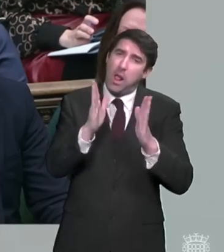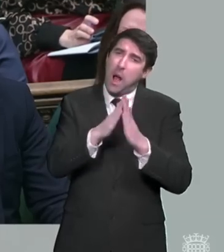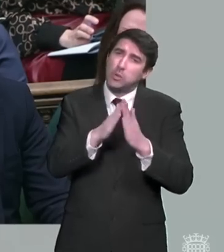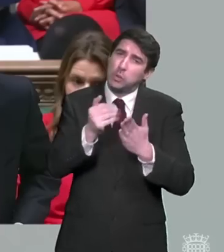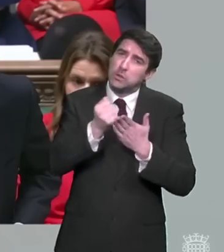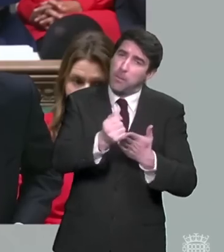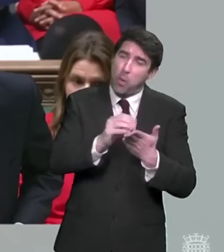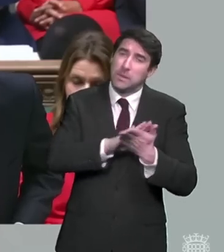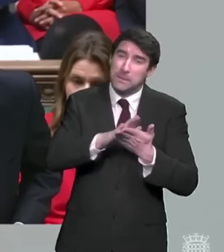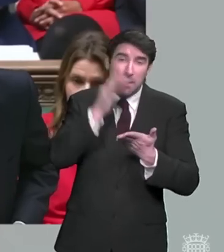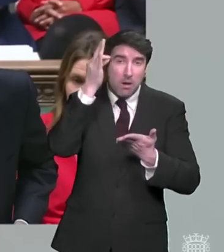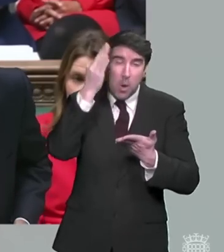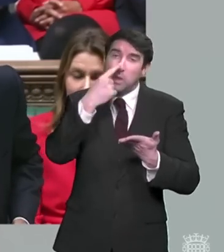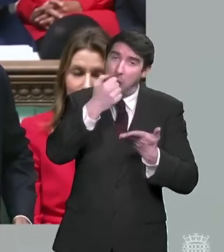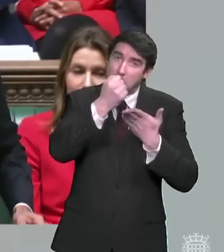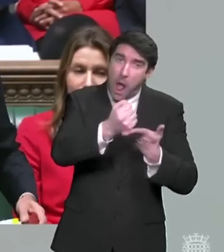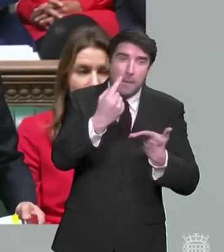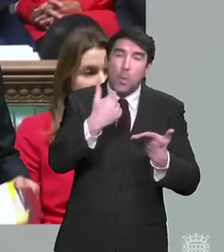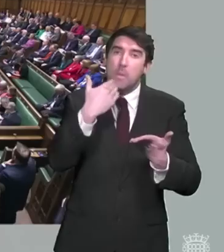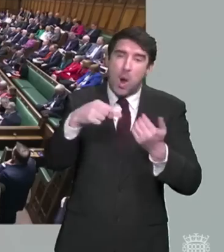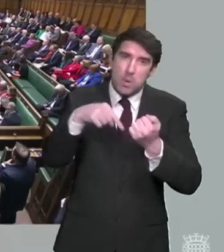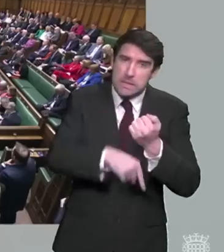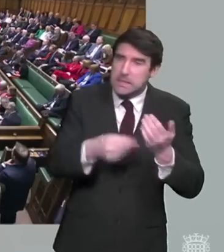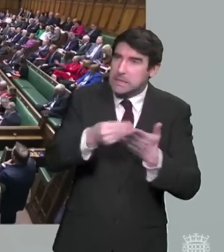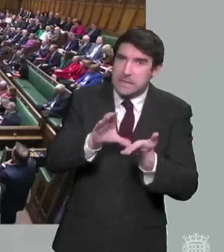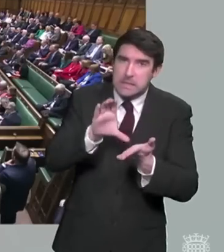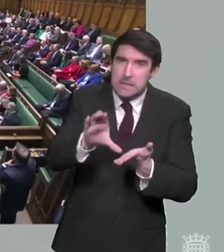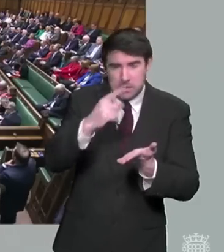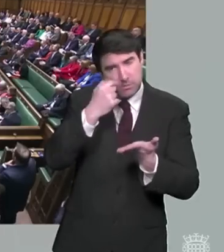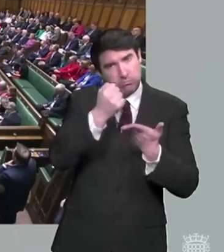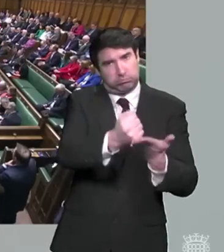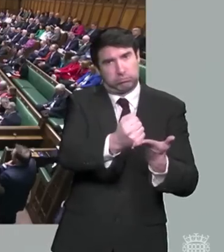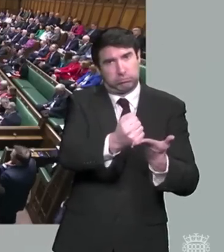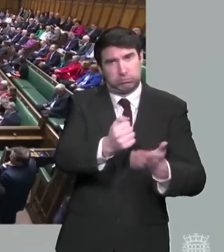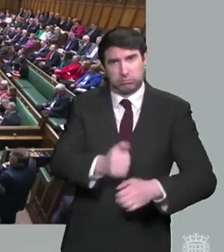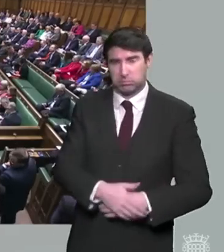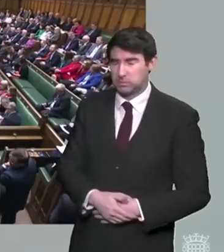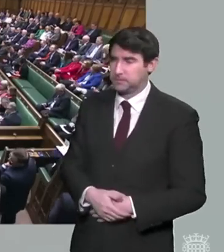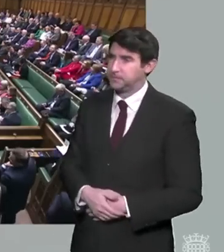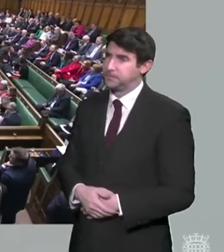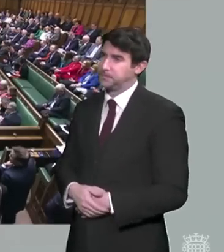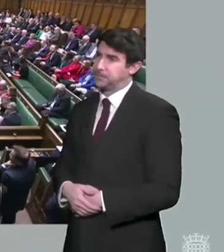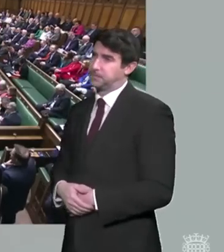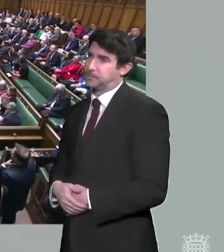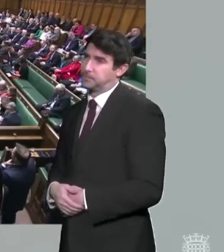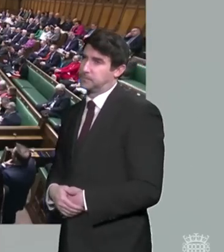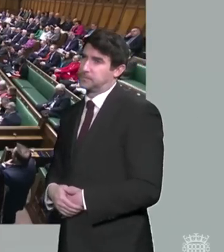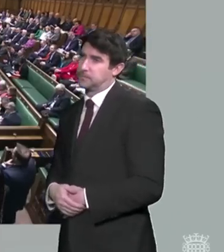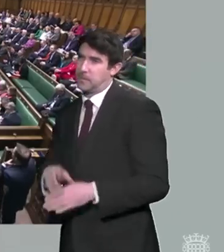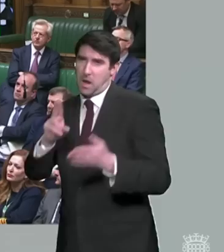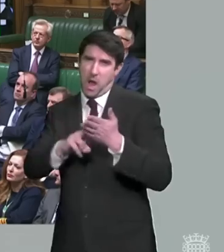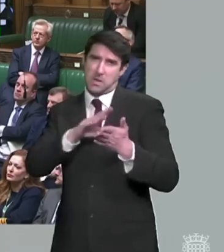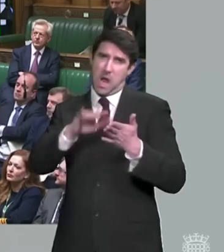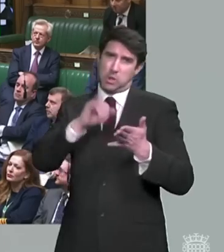local councils can give to those households who are most in need. Dr. Kieran Mullen. Speaker, there's no doubt that the NHS is under enormous pressure across the UK,